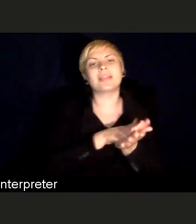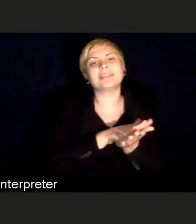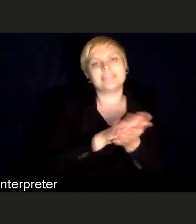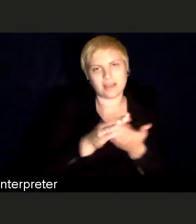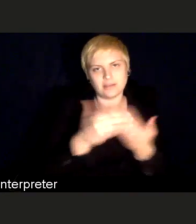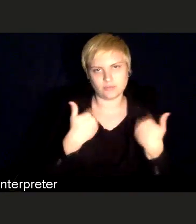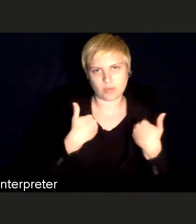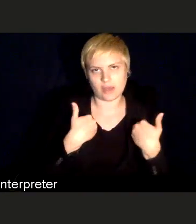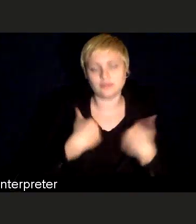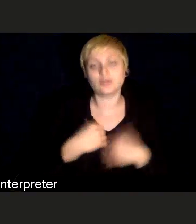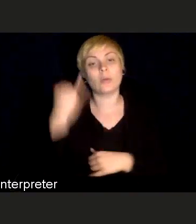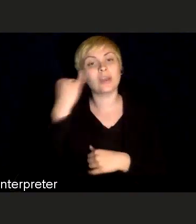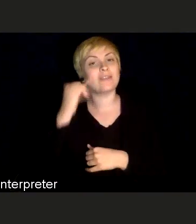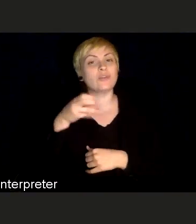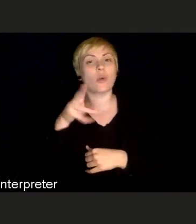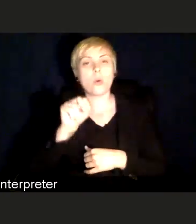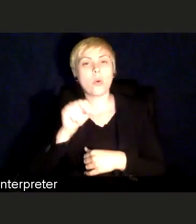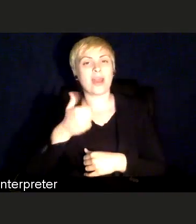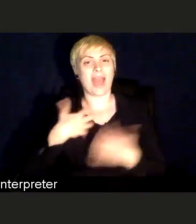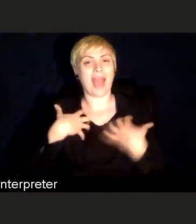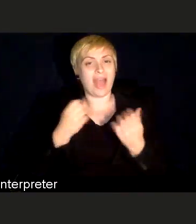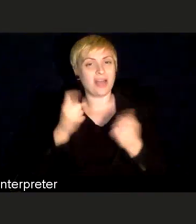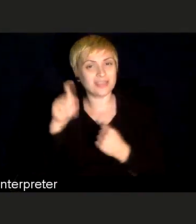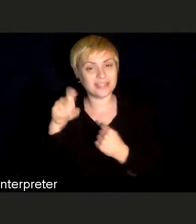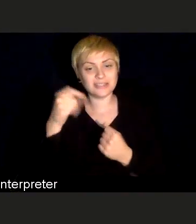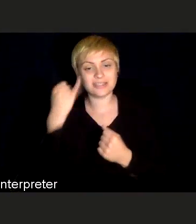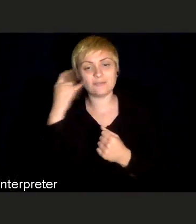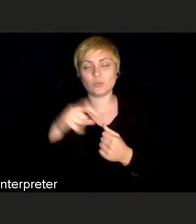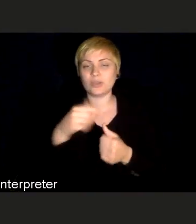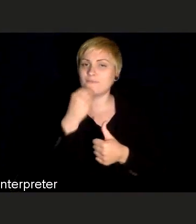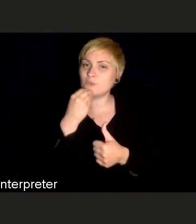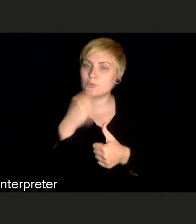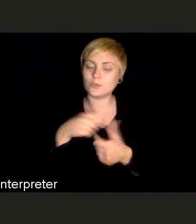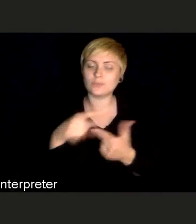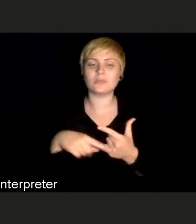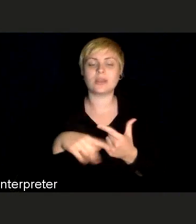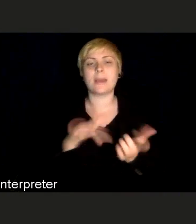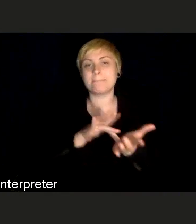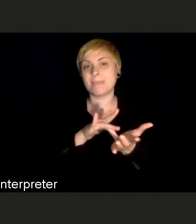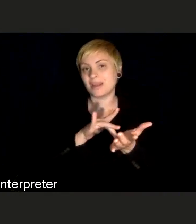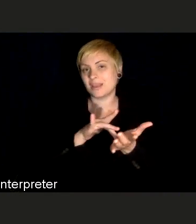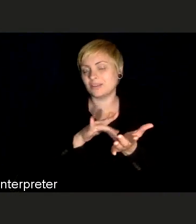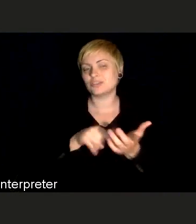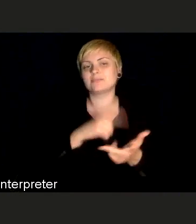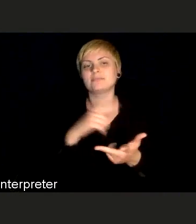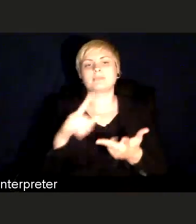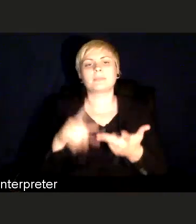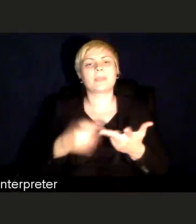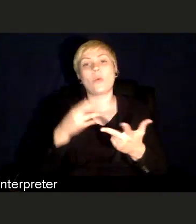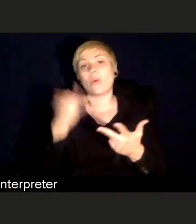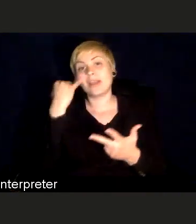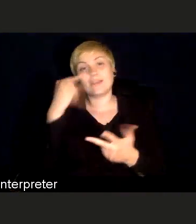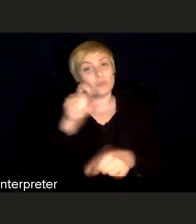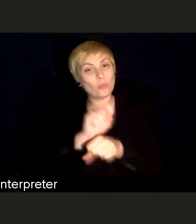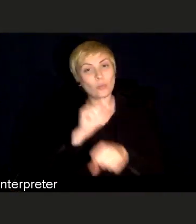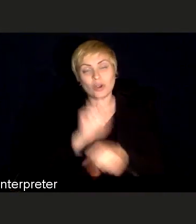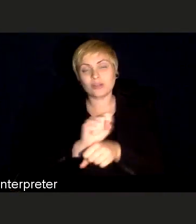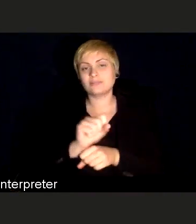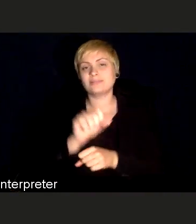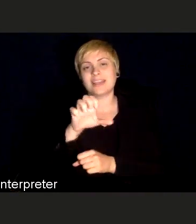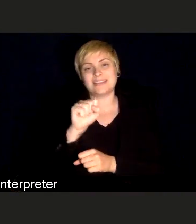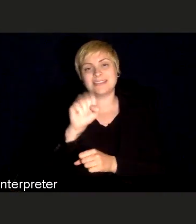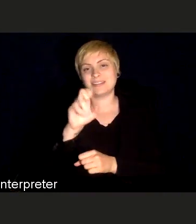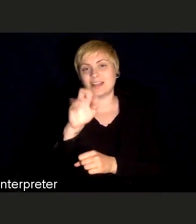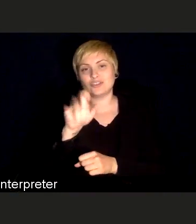own health needs, you need groceries, if you need medications or something from the pharmacy, or if you work in an essential business, that's going to